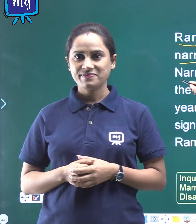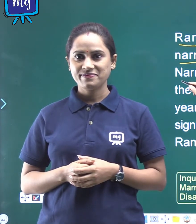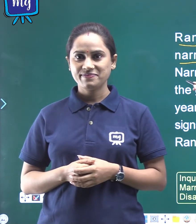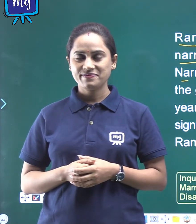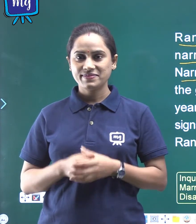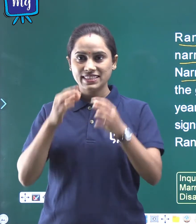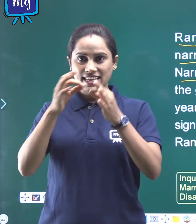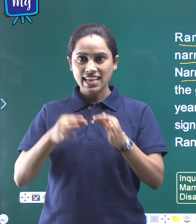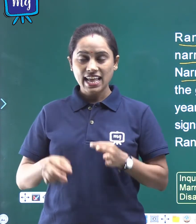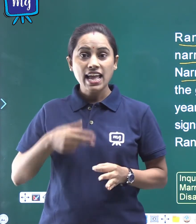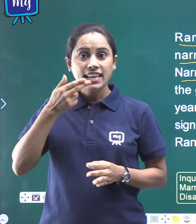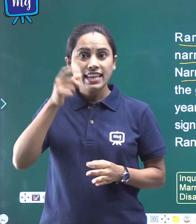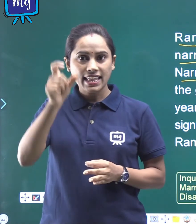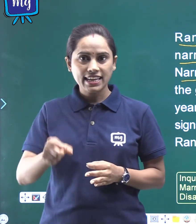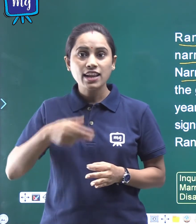Narrator told Ranga